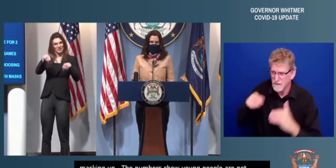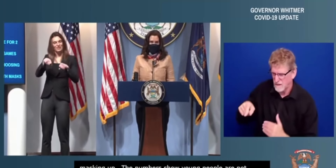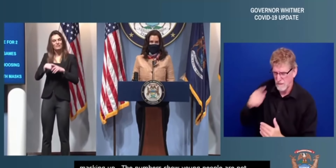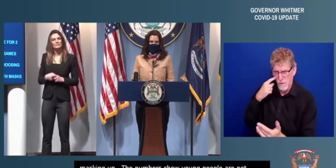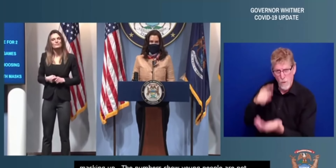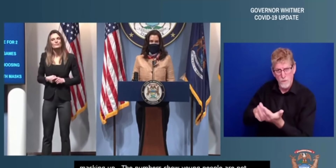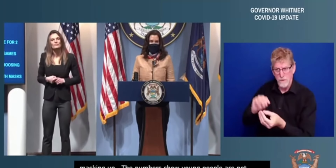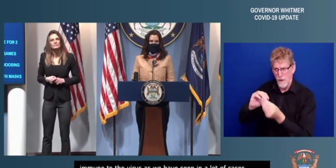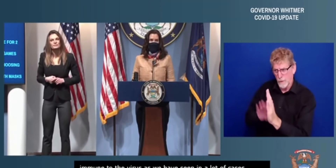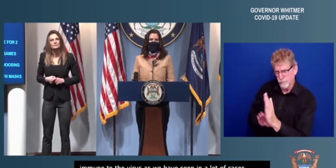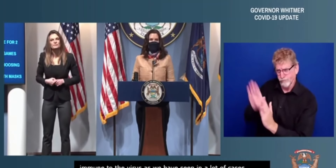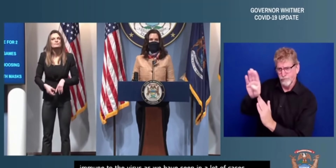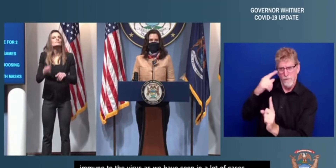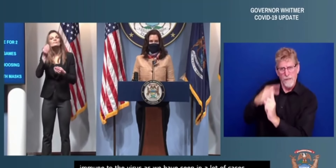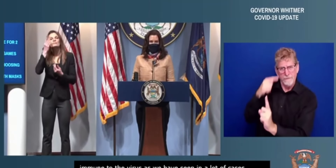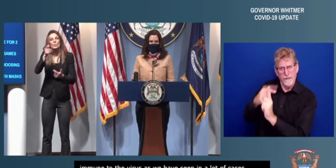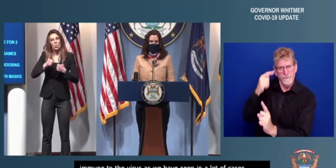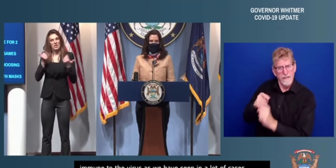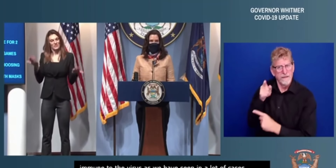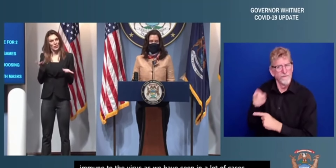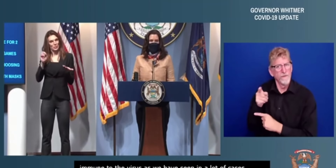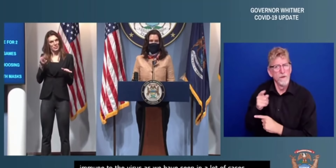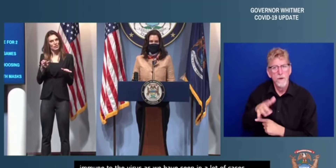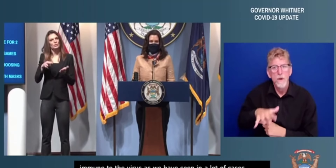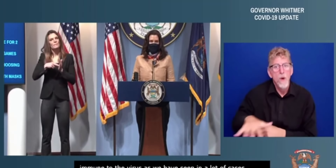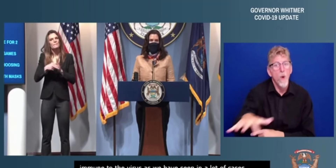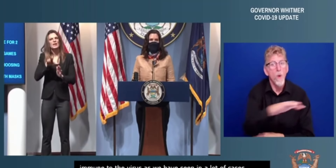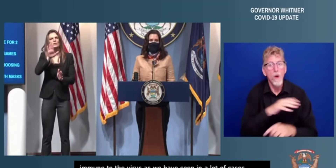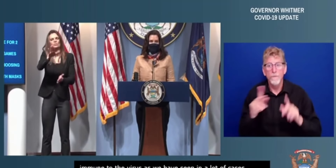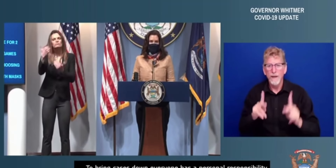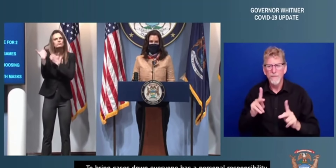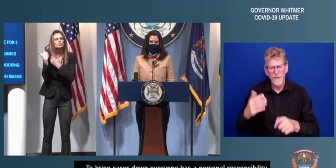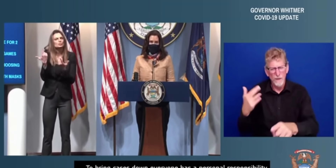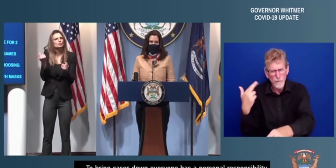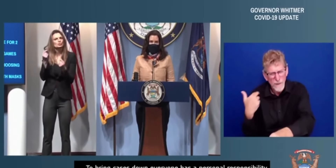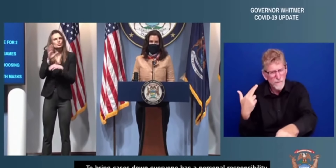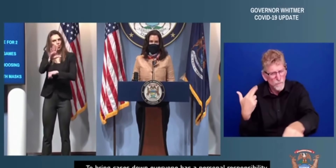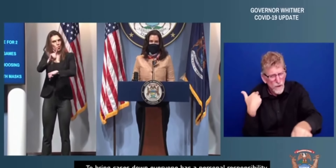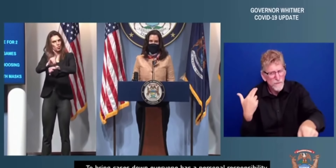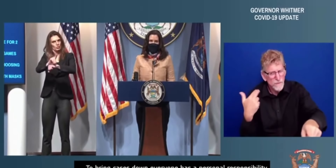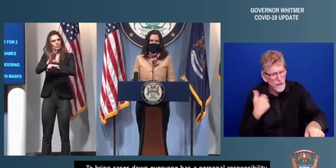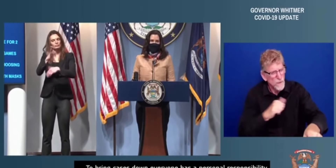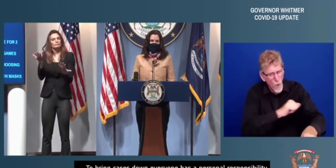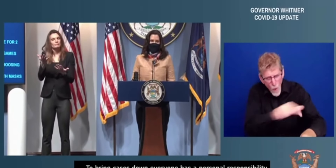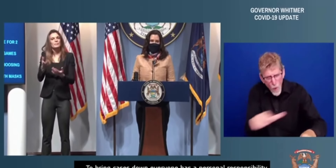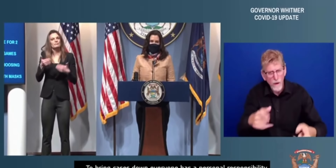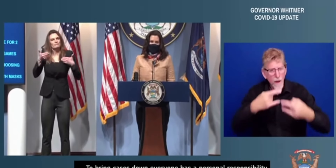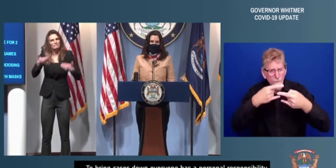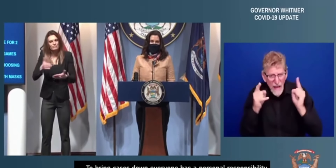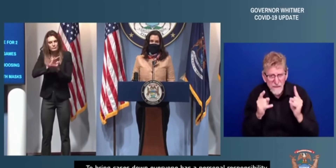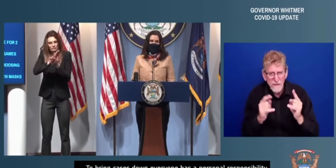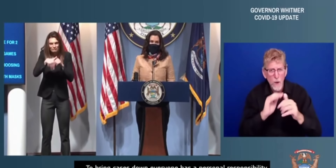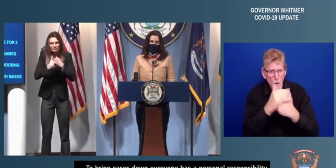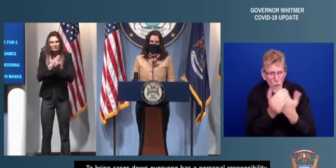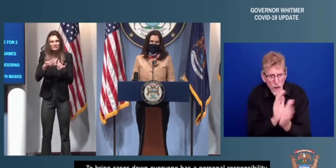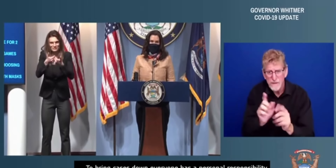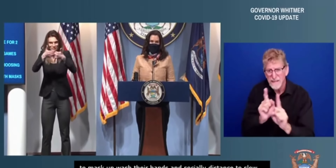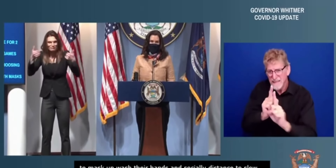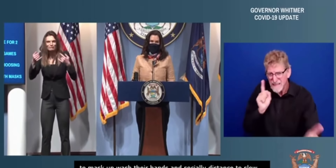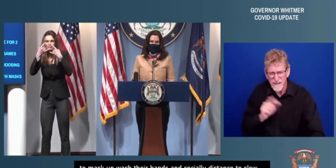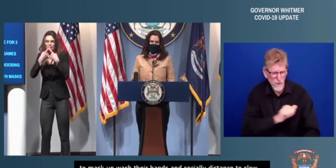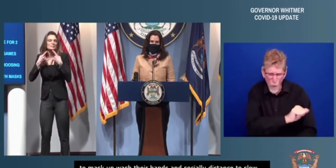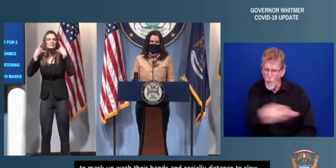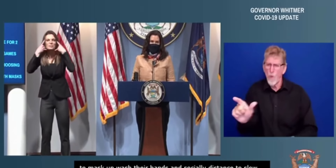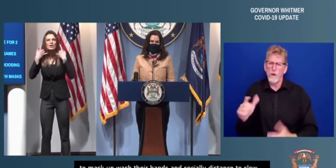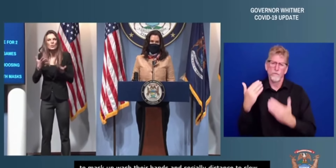has a personal responsibility to mask up, wash their hands, and socially distance to slow the spread. We got to get enough folks vaccinated